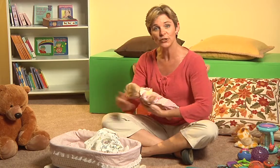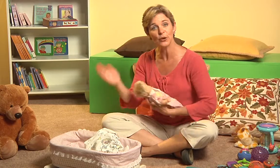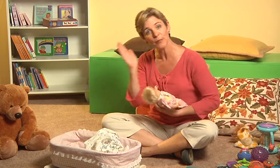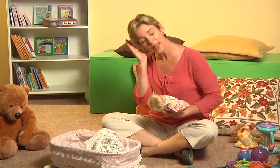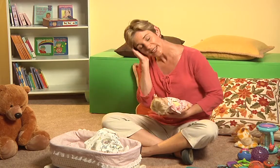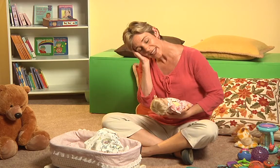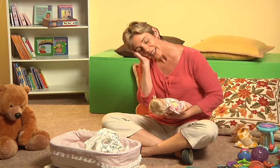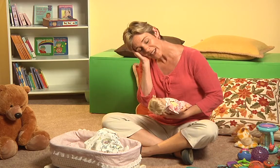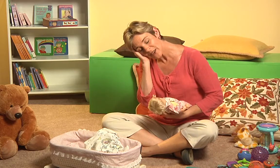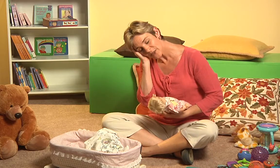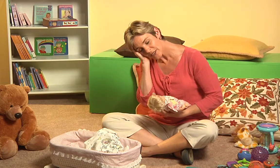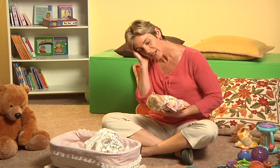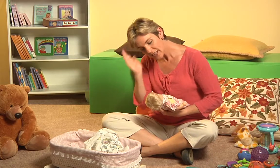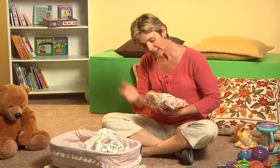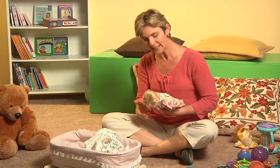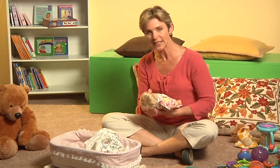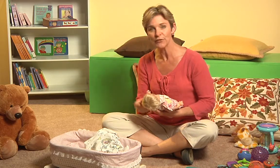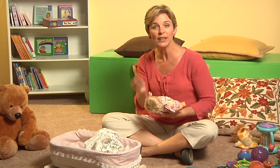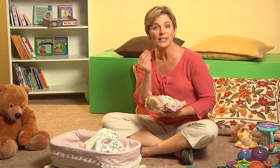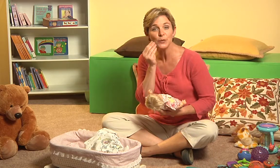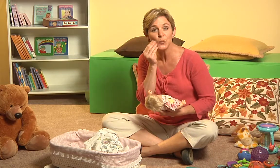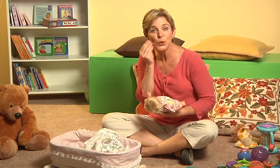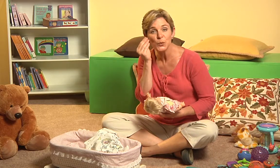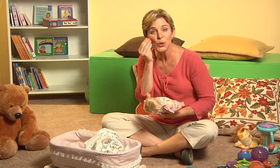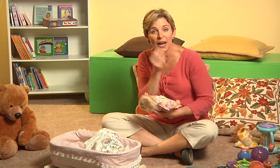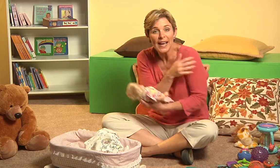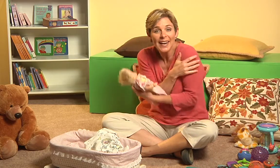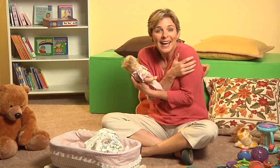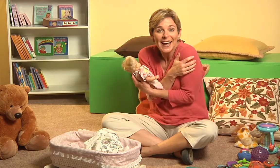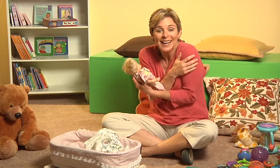to bed now. Let's give her a kiss and a hug.